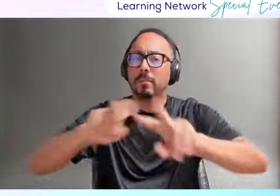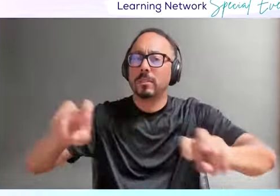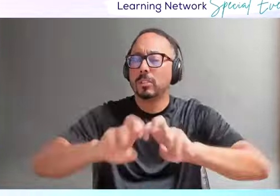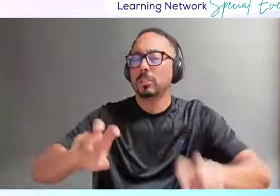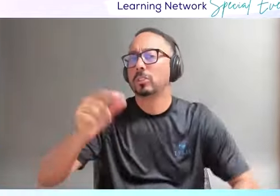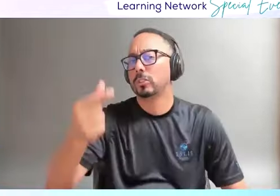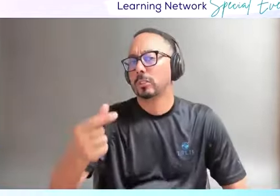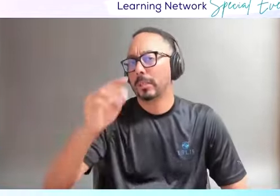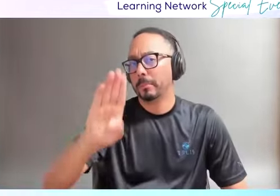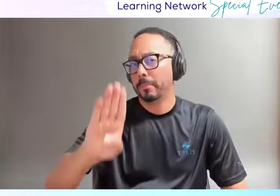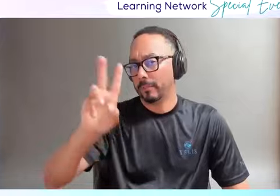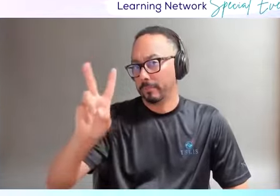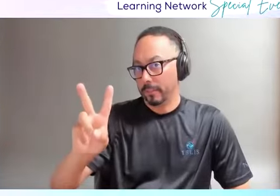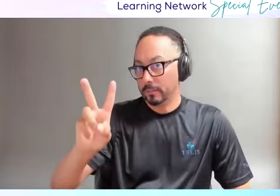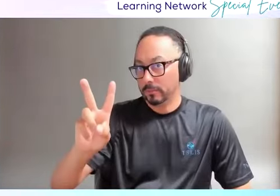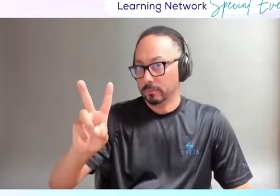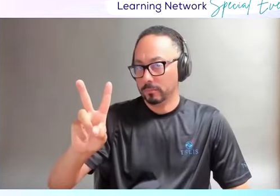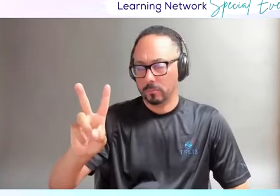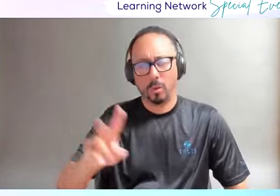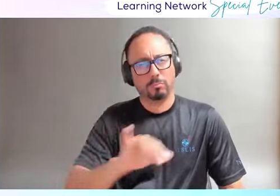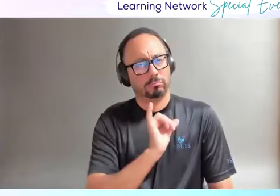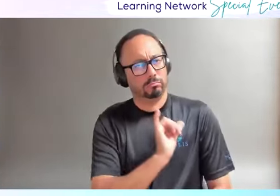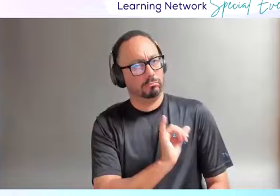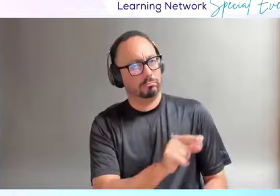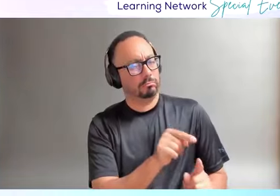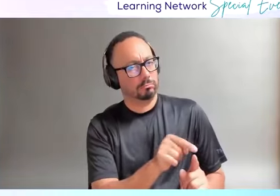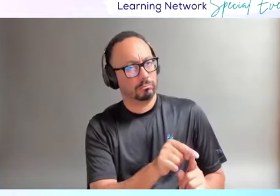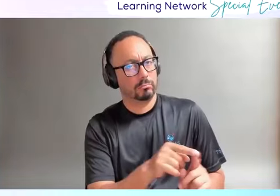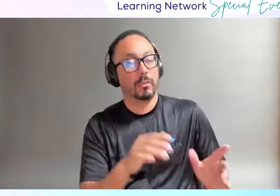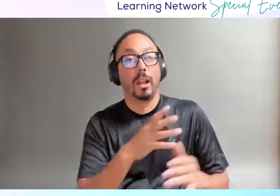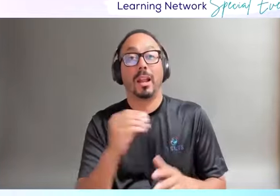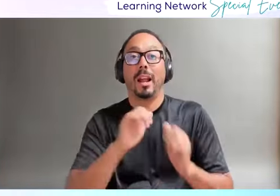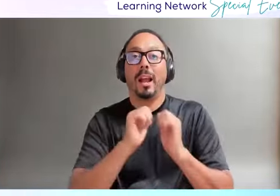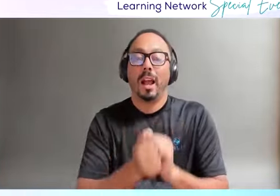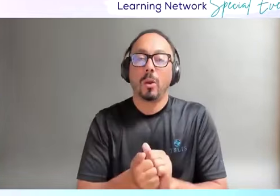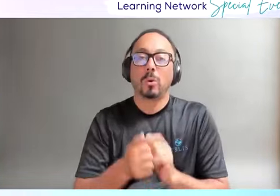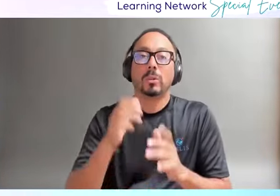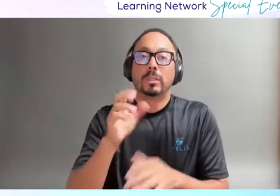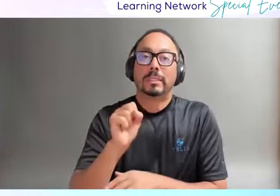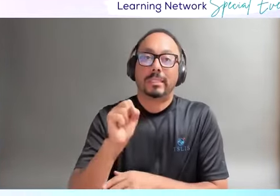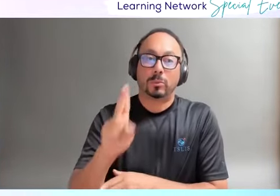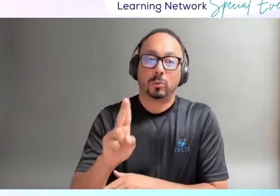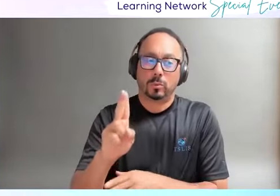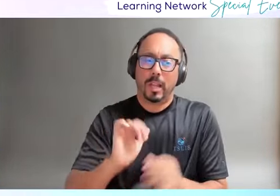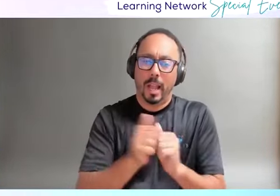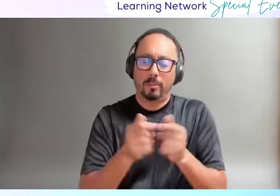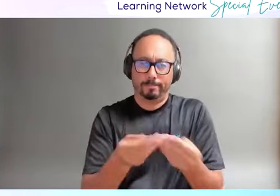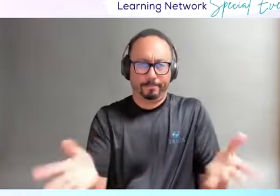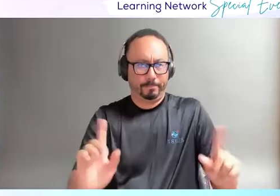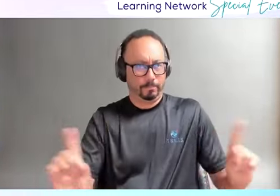think about how funding and how attention to substance use is distributed. Now, these substances I've mentioned,